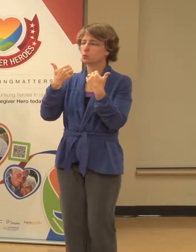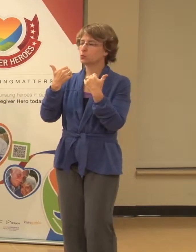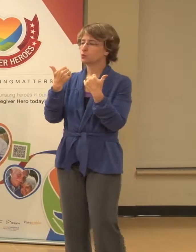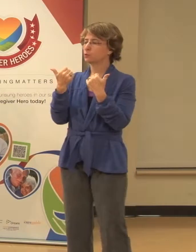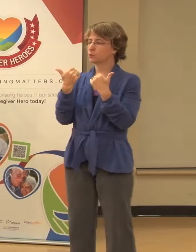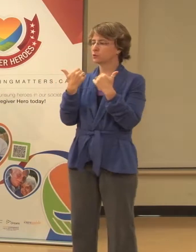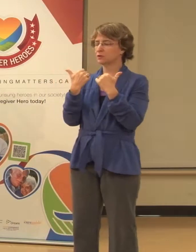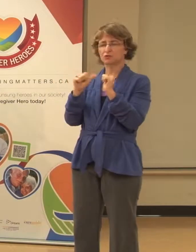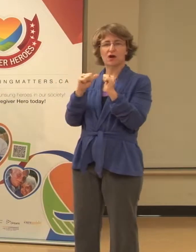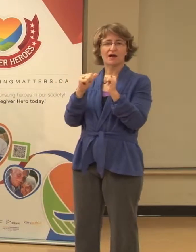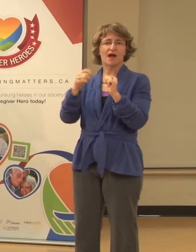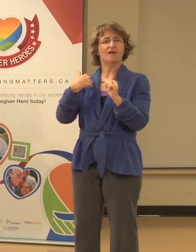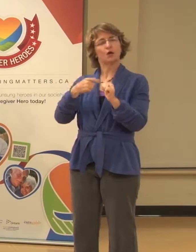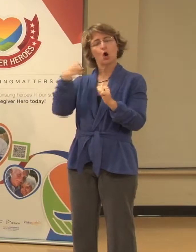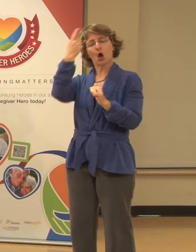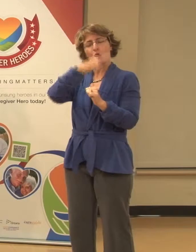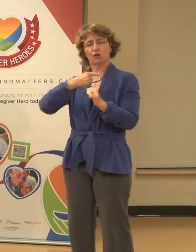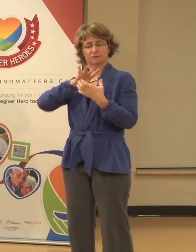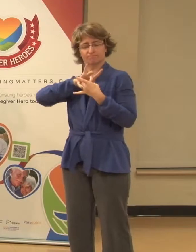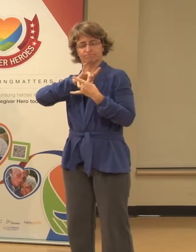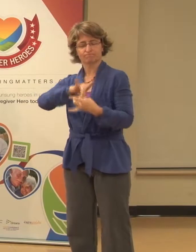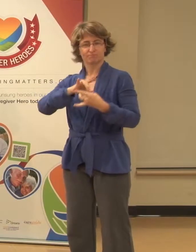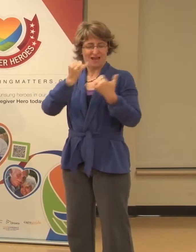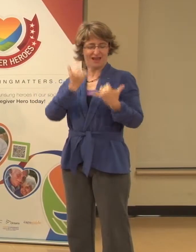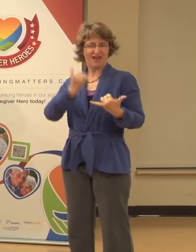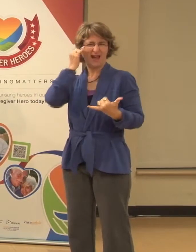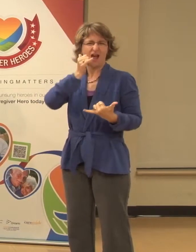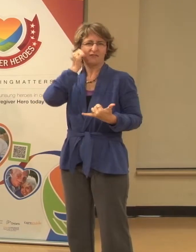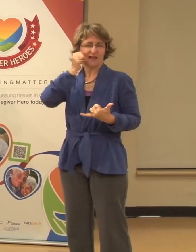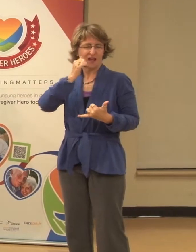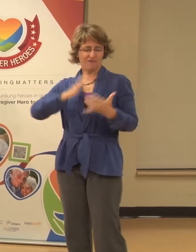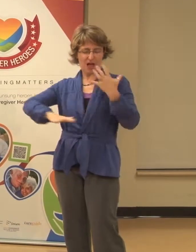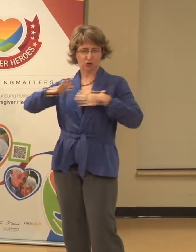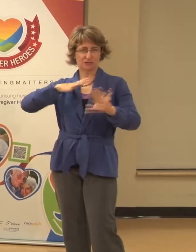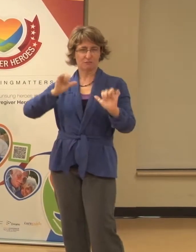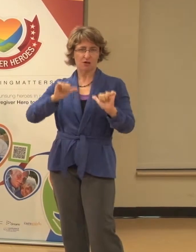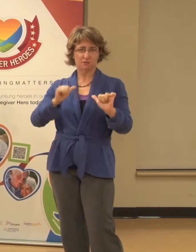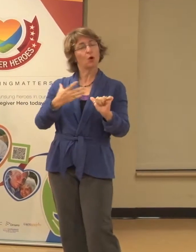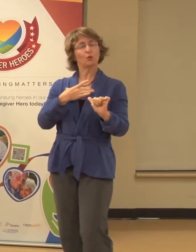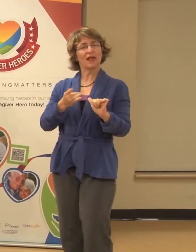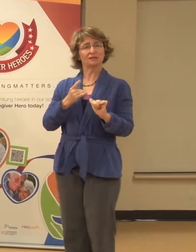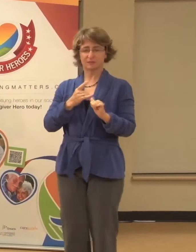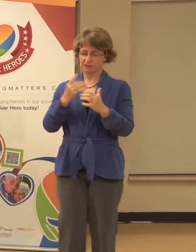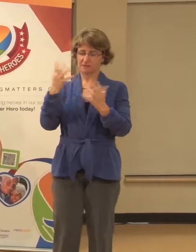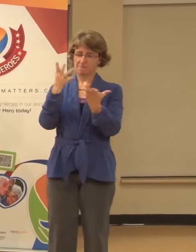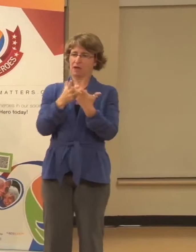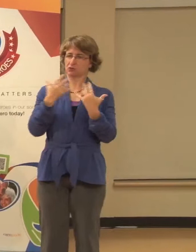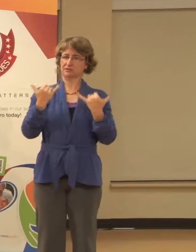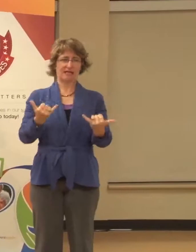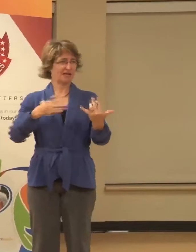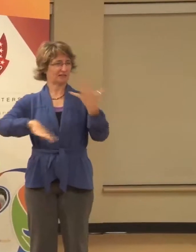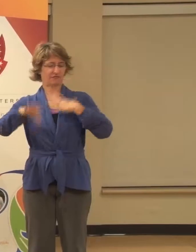wear as fashionable as possible. Like I told you before, we like to be in trend. So